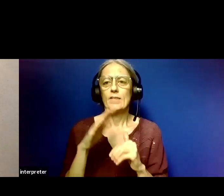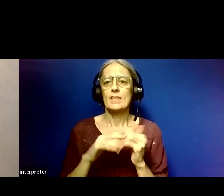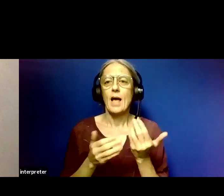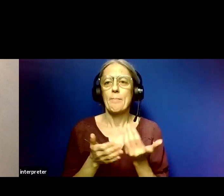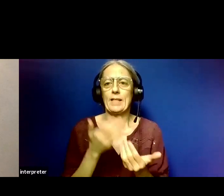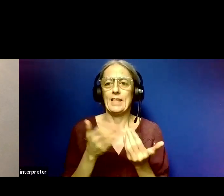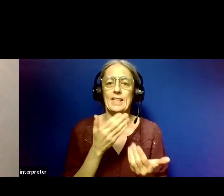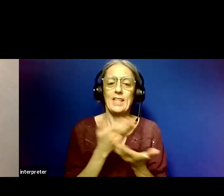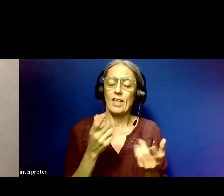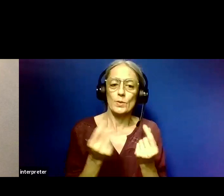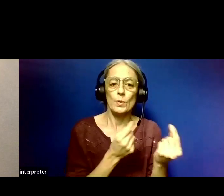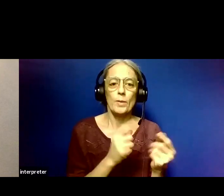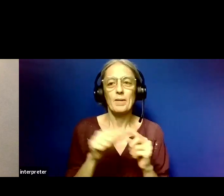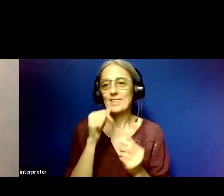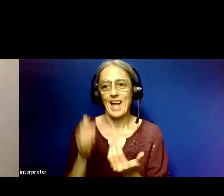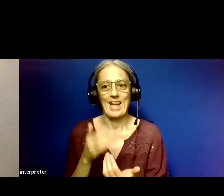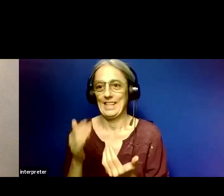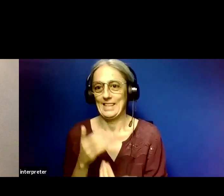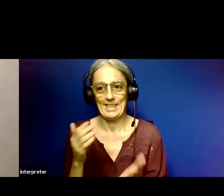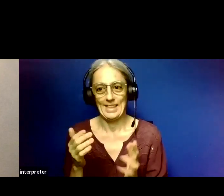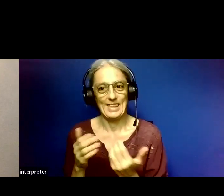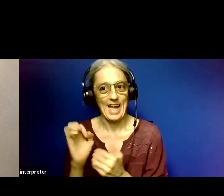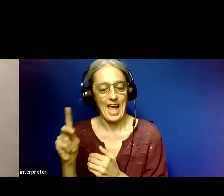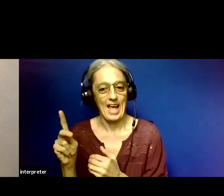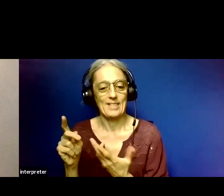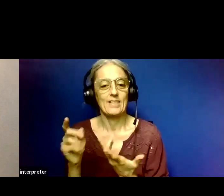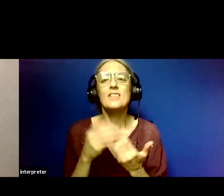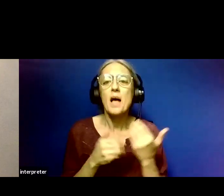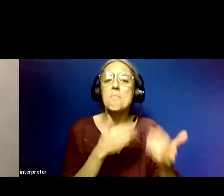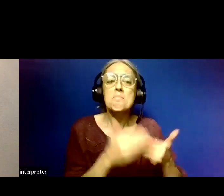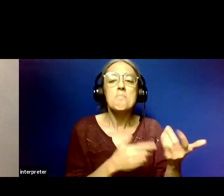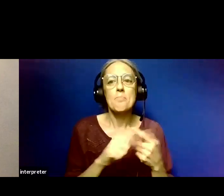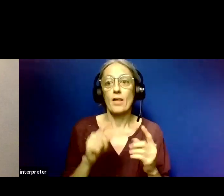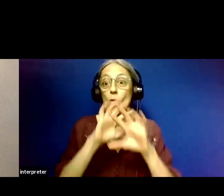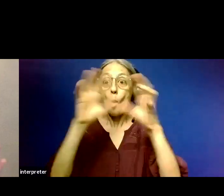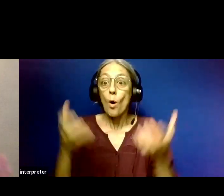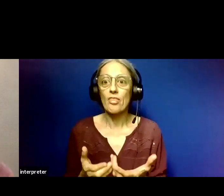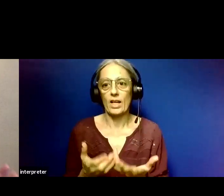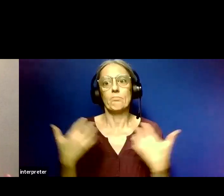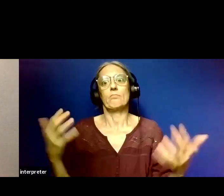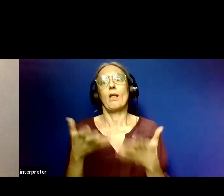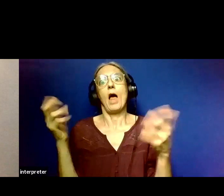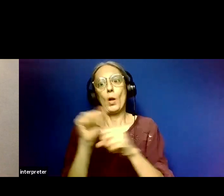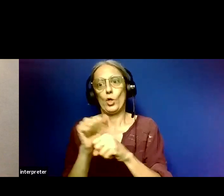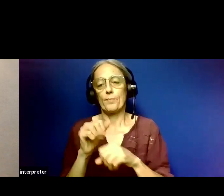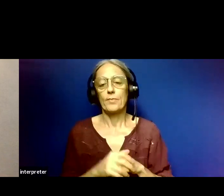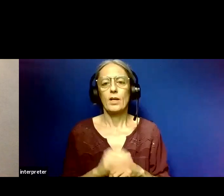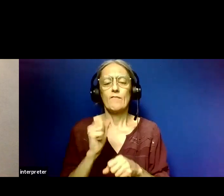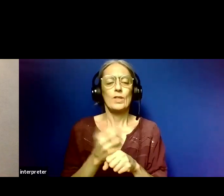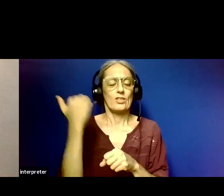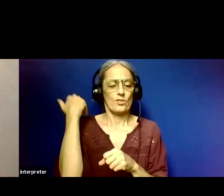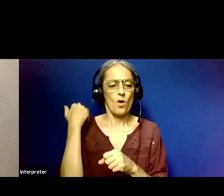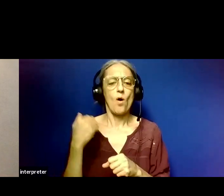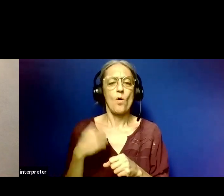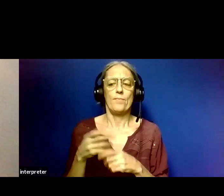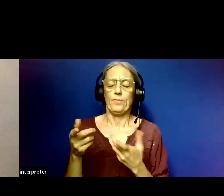easy task. It's an enormous task. And years ago, one of my best friends told me, we were working on a huge project, and I